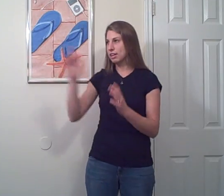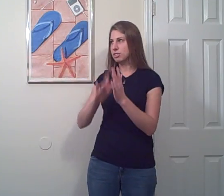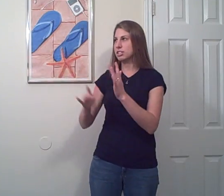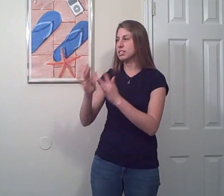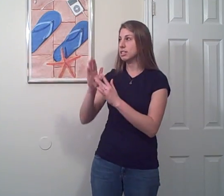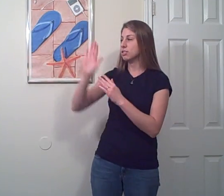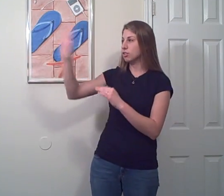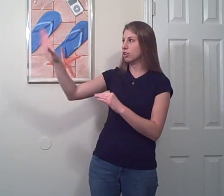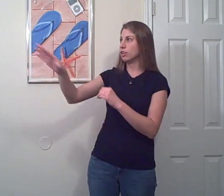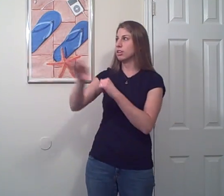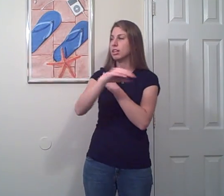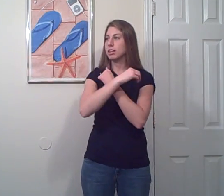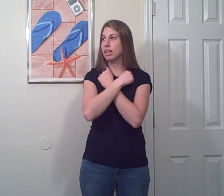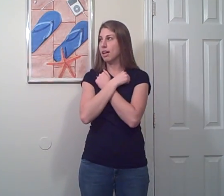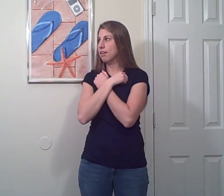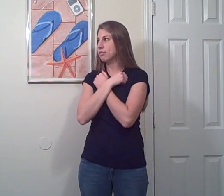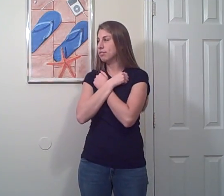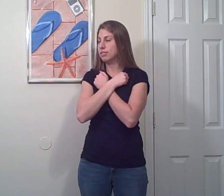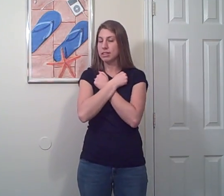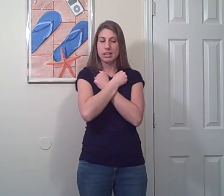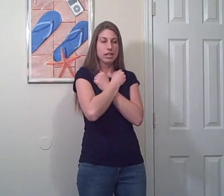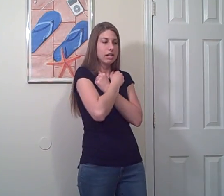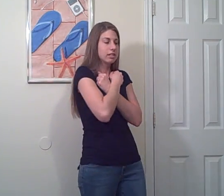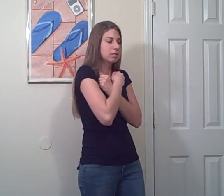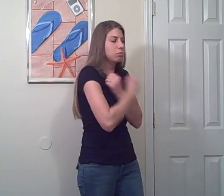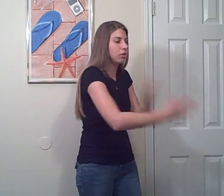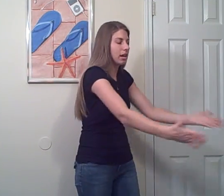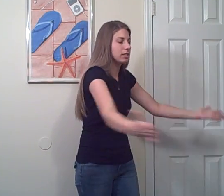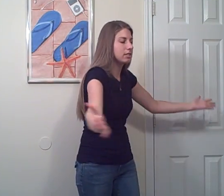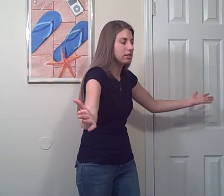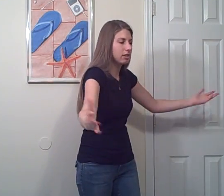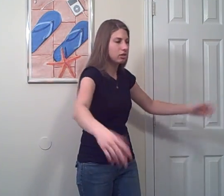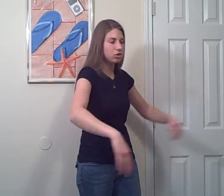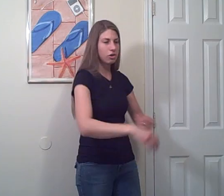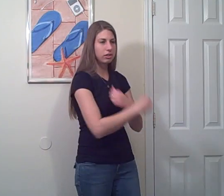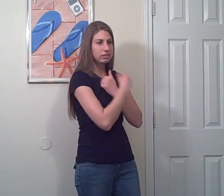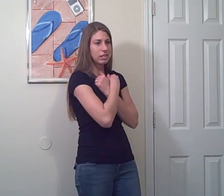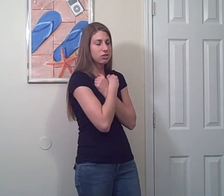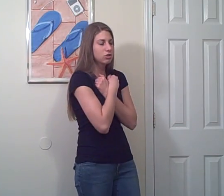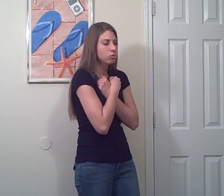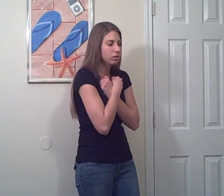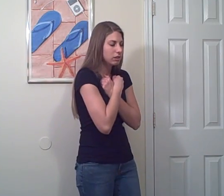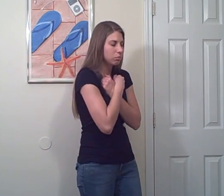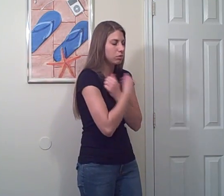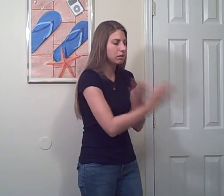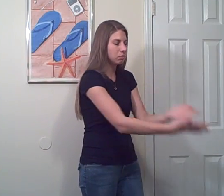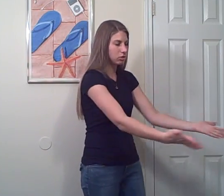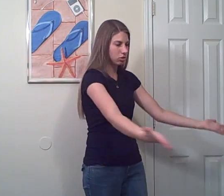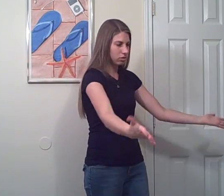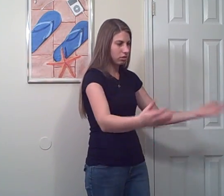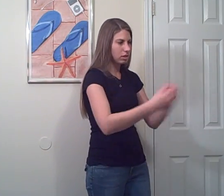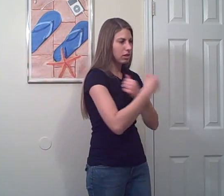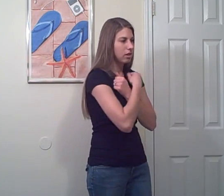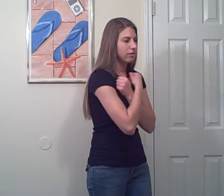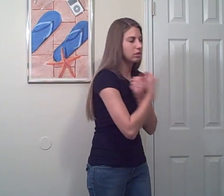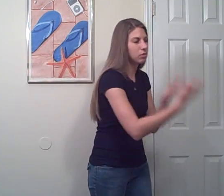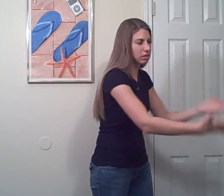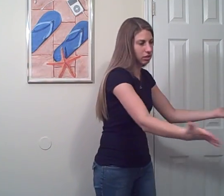There, Jesus, your love expressed. He's showing. So that's just a really pretty picture of expressing your